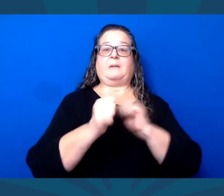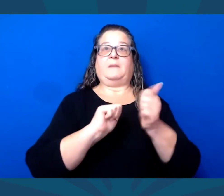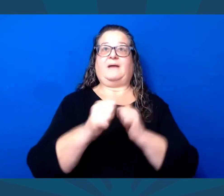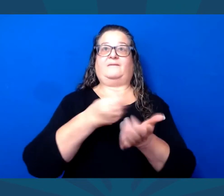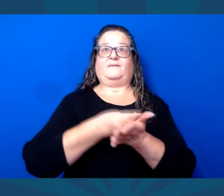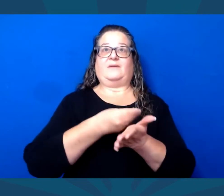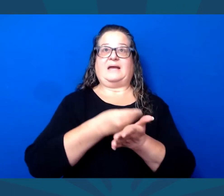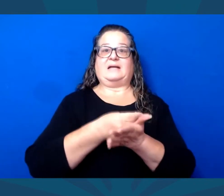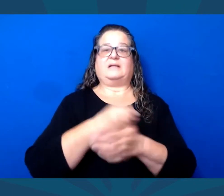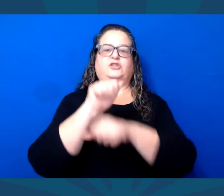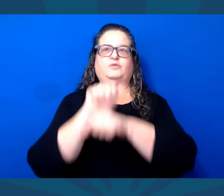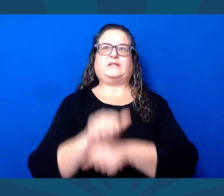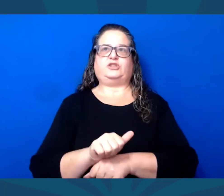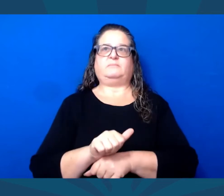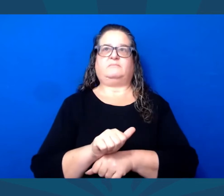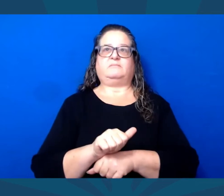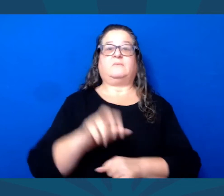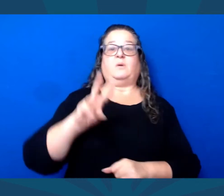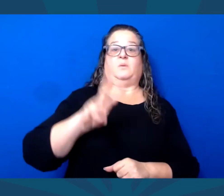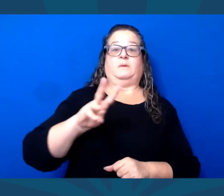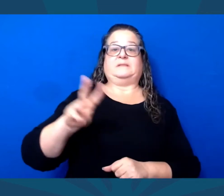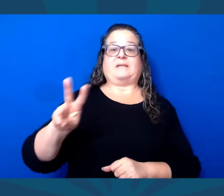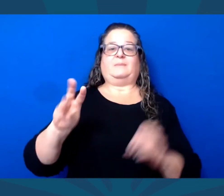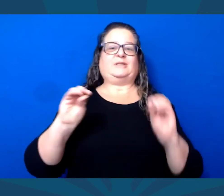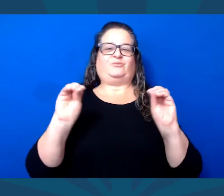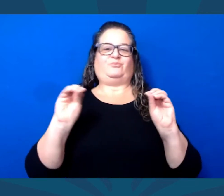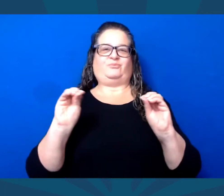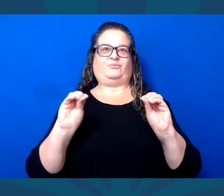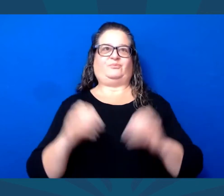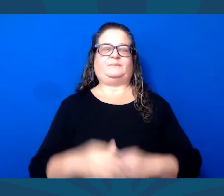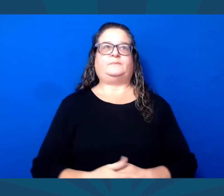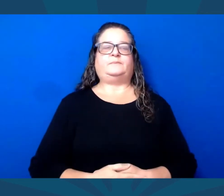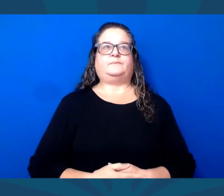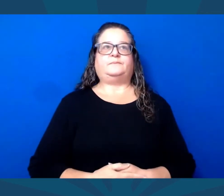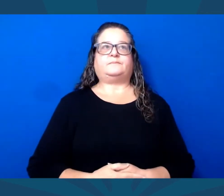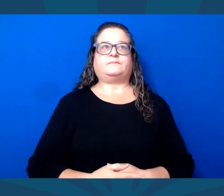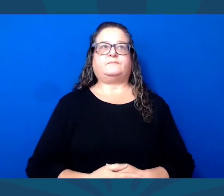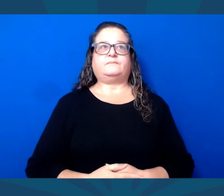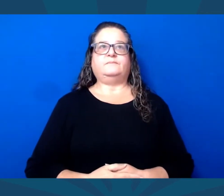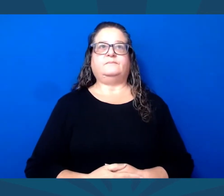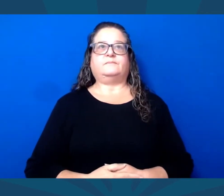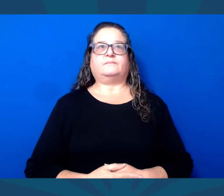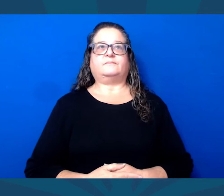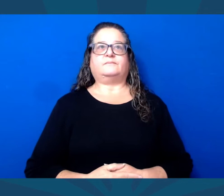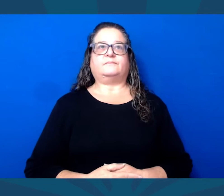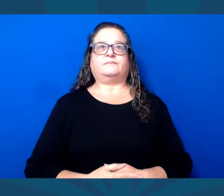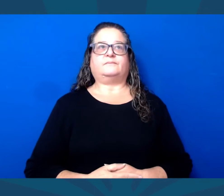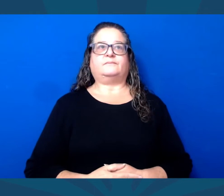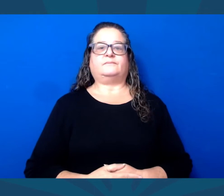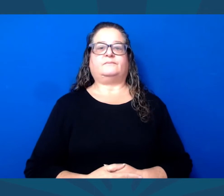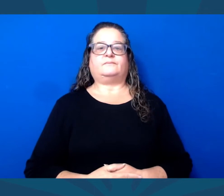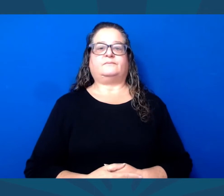Janelle Wood. Party, Democratic. Campaign funding, traditional. Website, no website